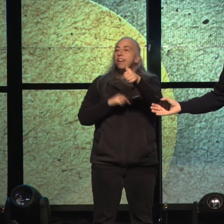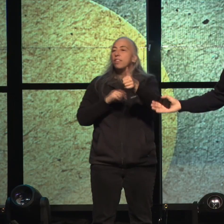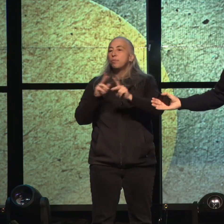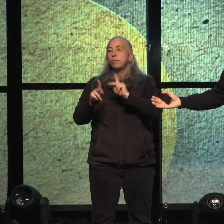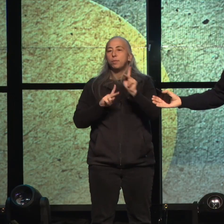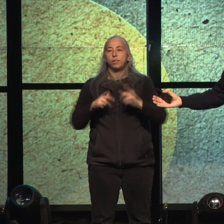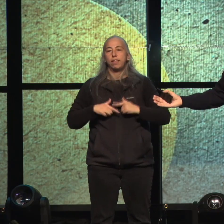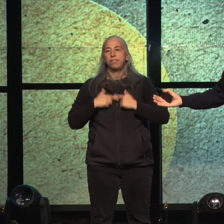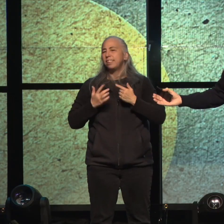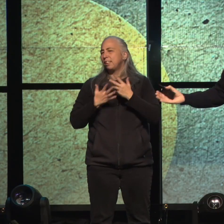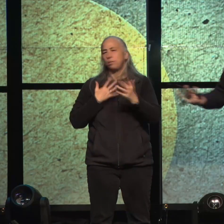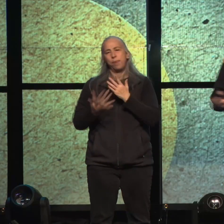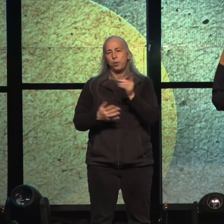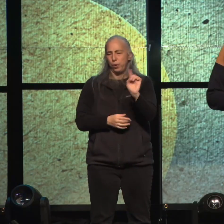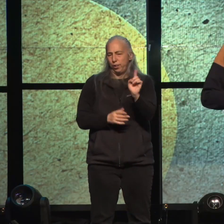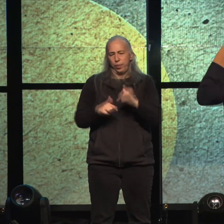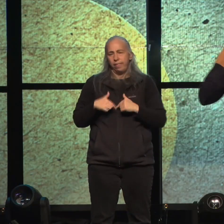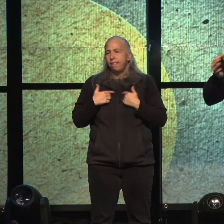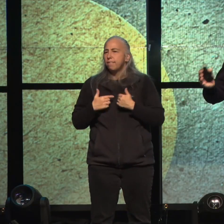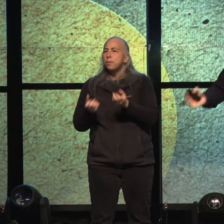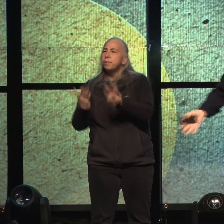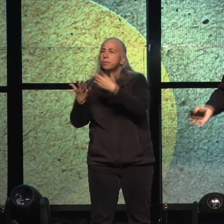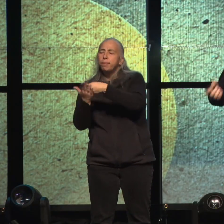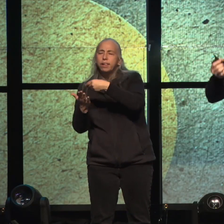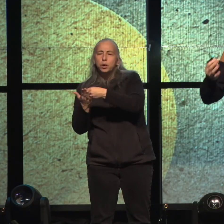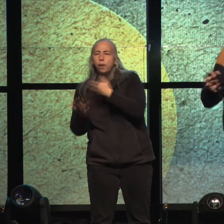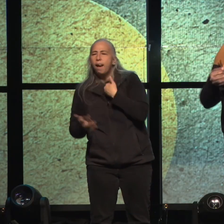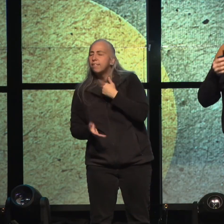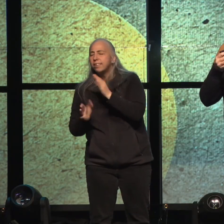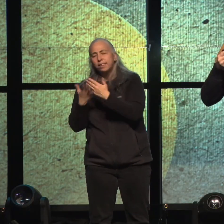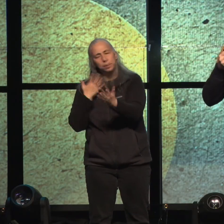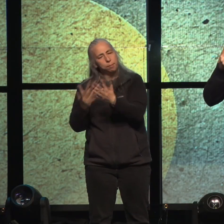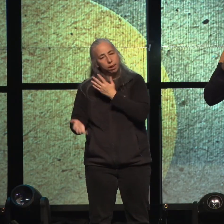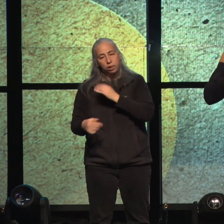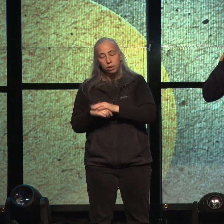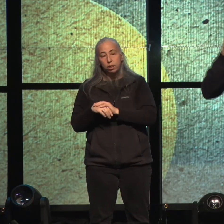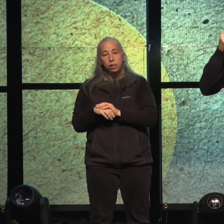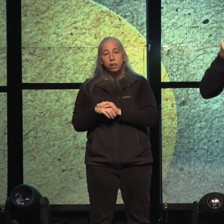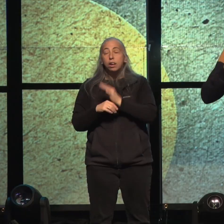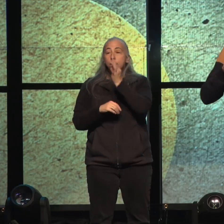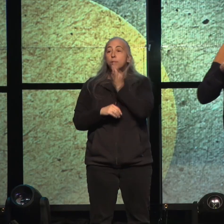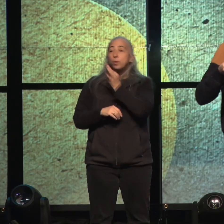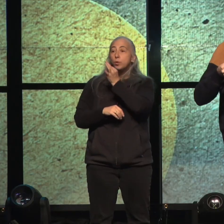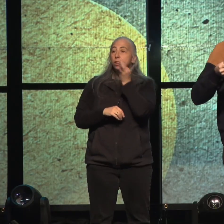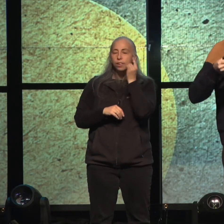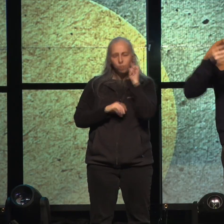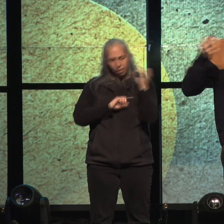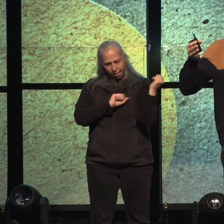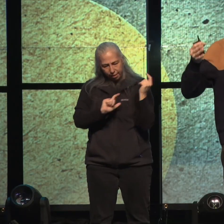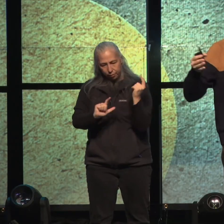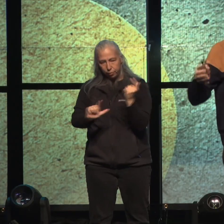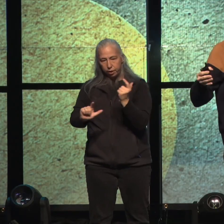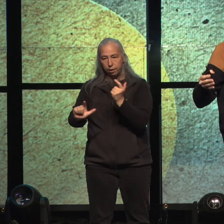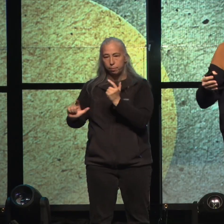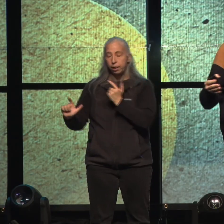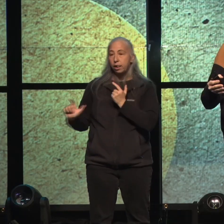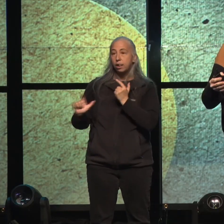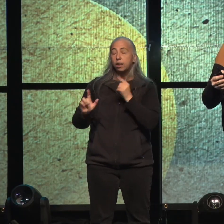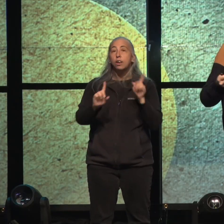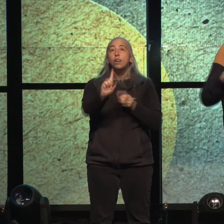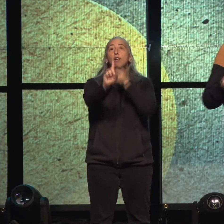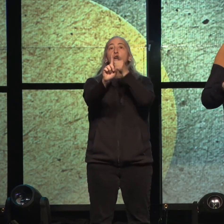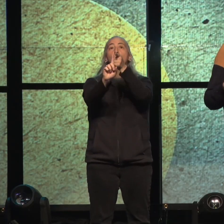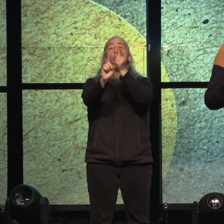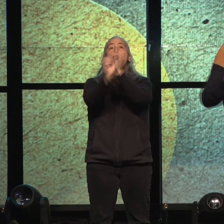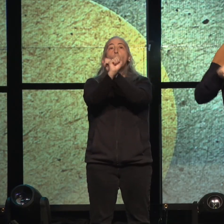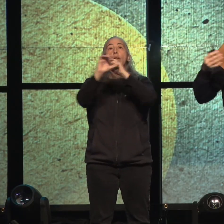address. And we will celebrate that regardless of the day or the medium, because the mission is peacemaking.